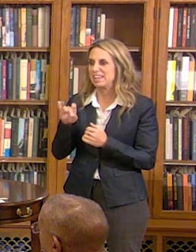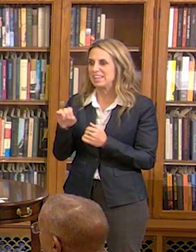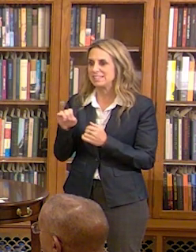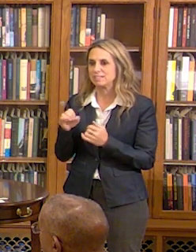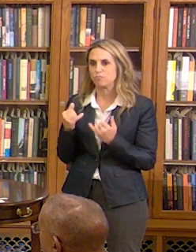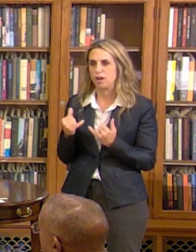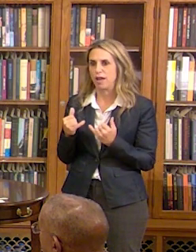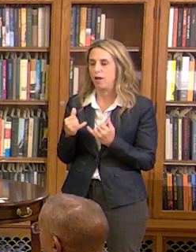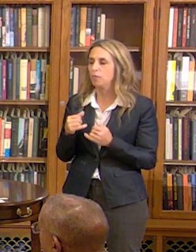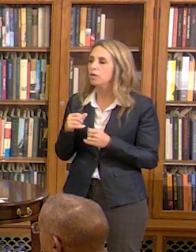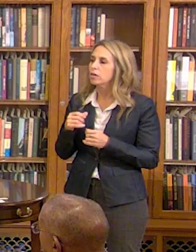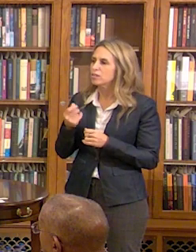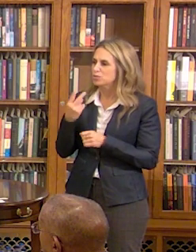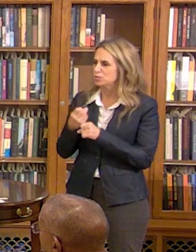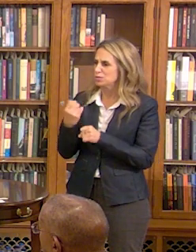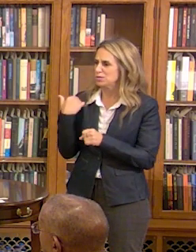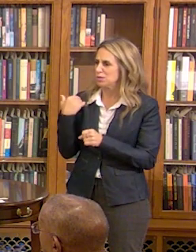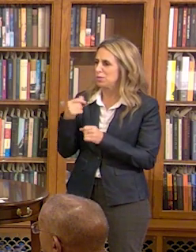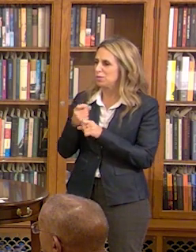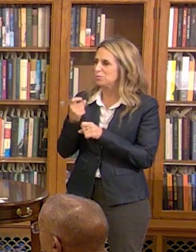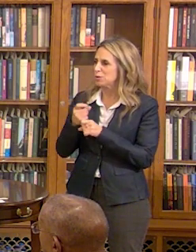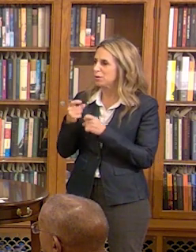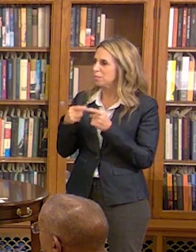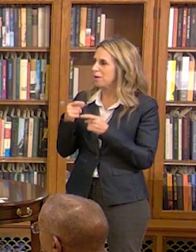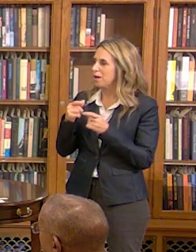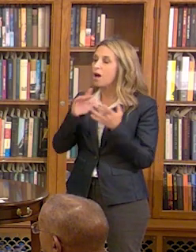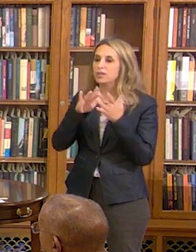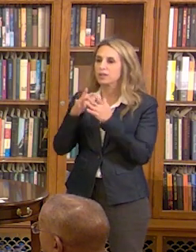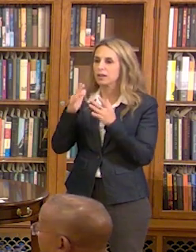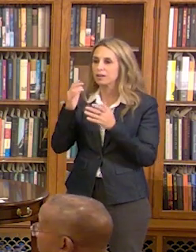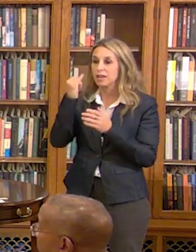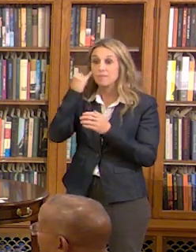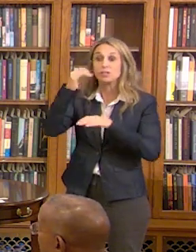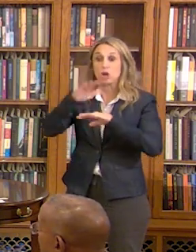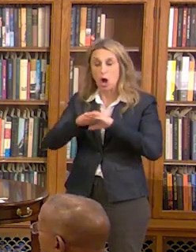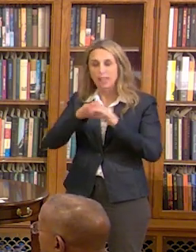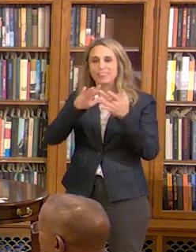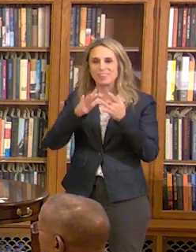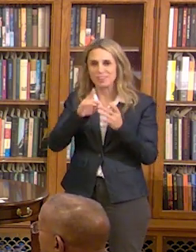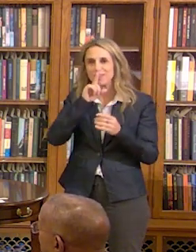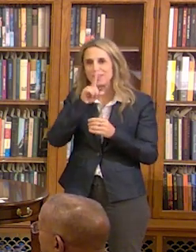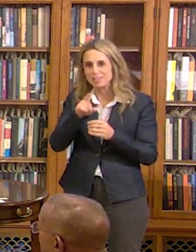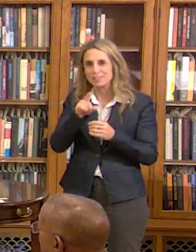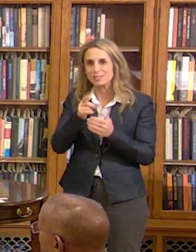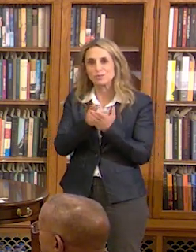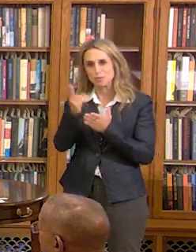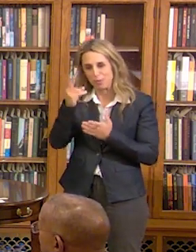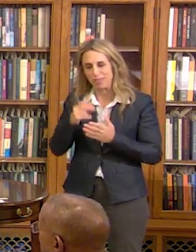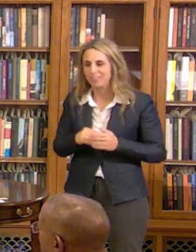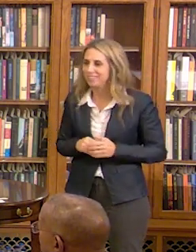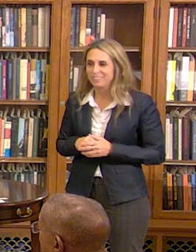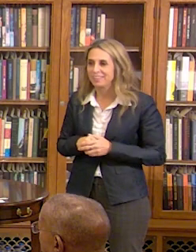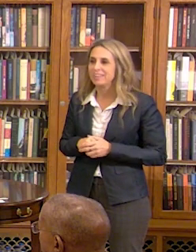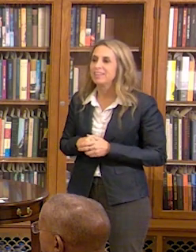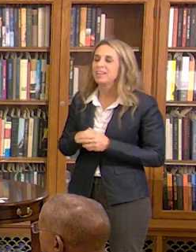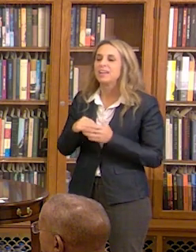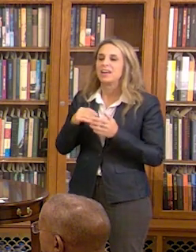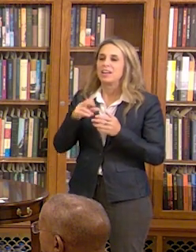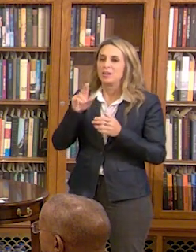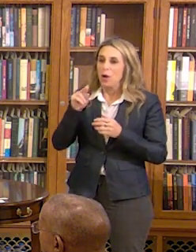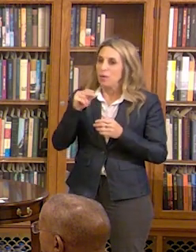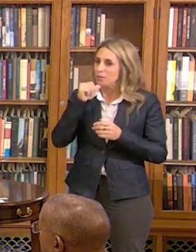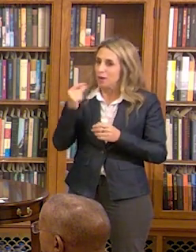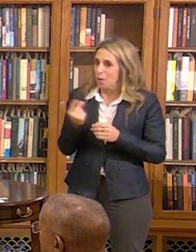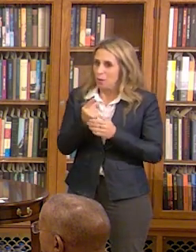I think a couple years ago it was the joke if it's on the Internet it's true so sometimes having to battle that no it is